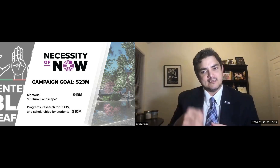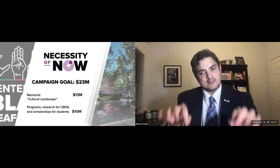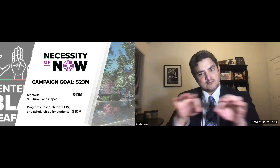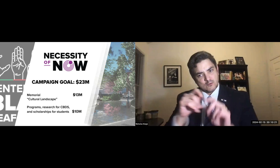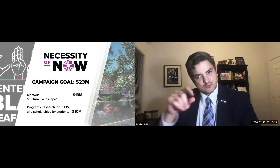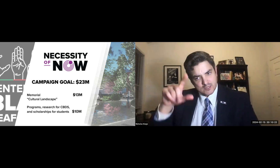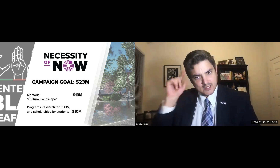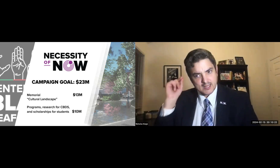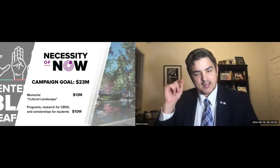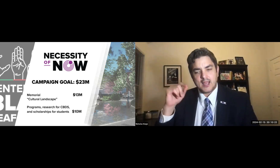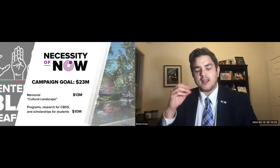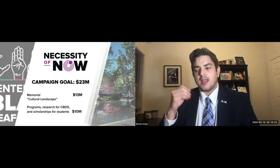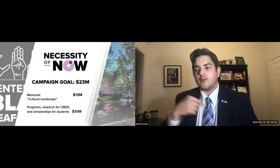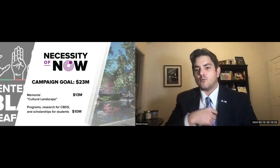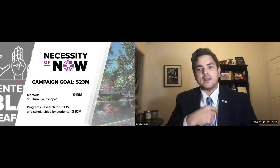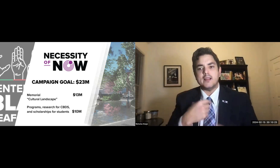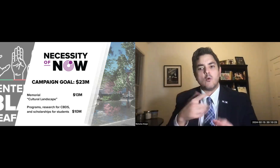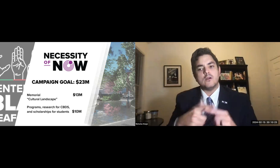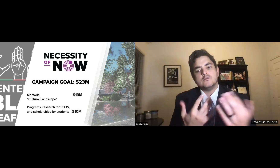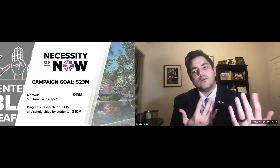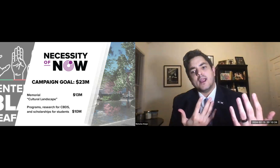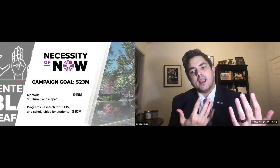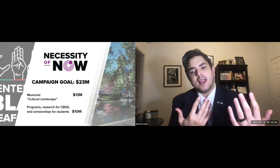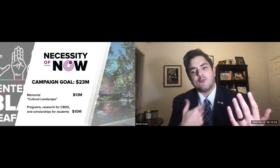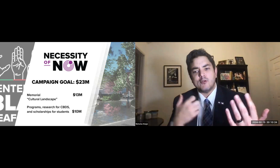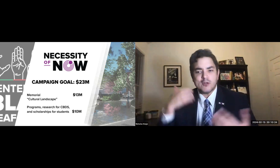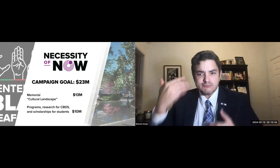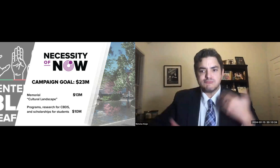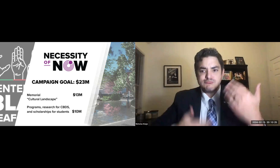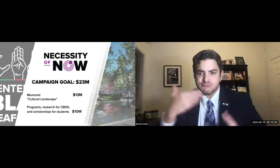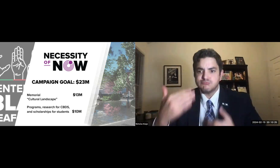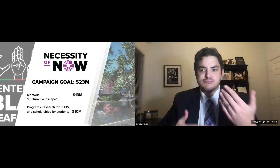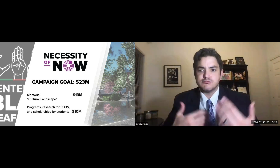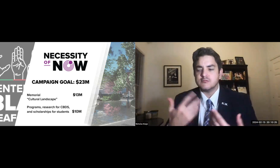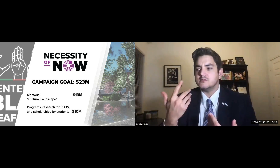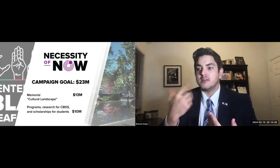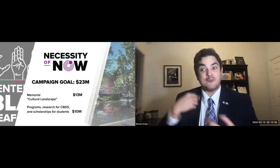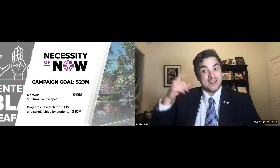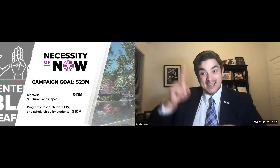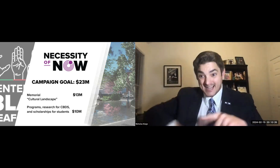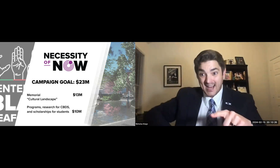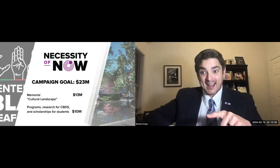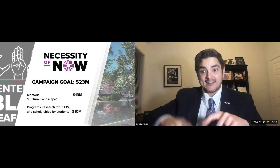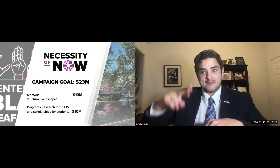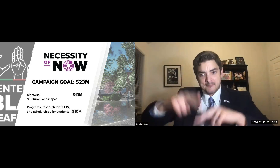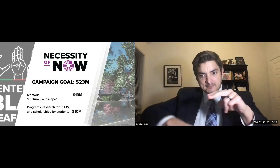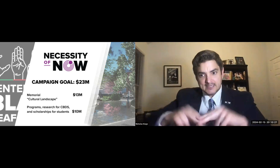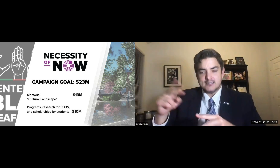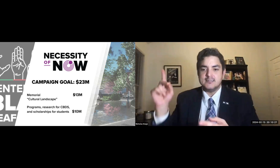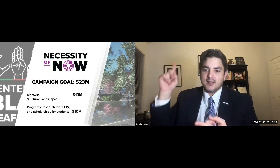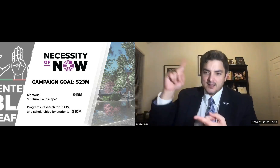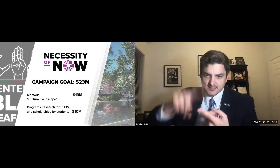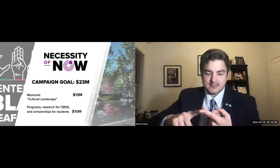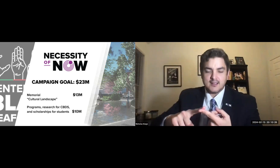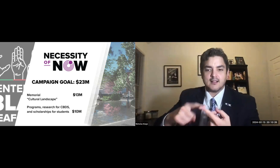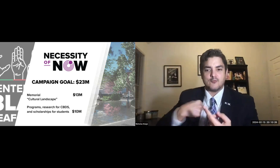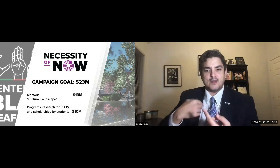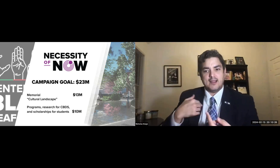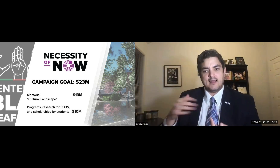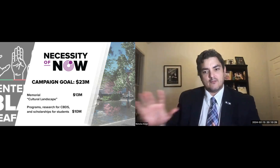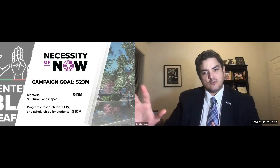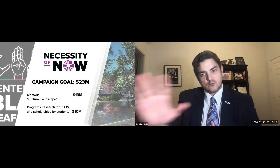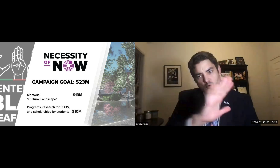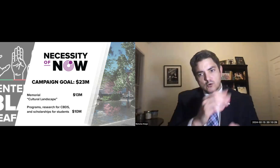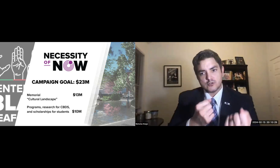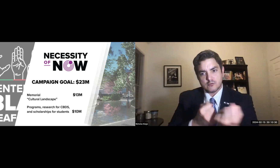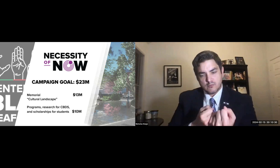Because this is not just a small thing to Gallaudet. We don't want to wait years and years for this project to come to